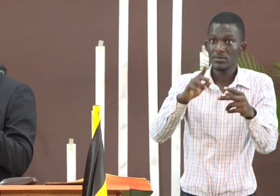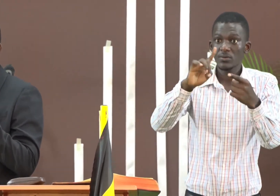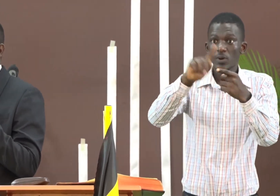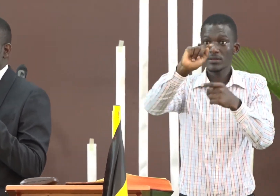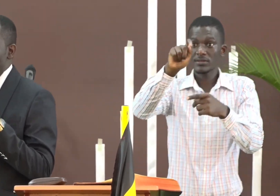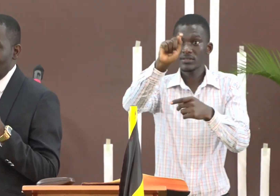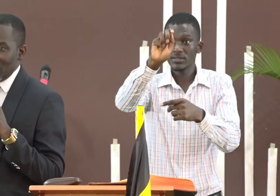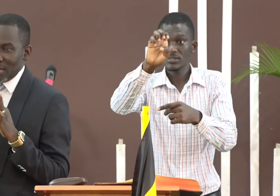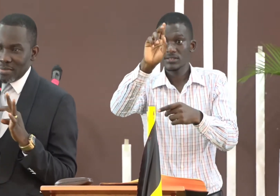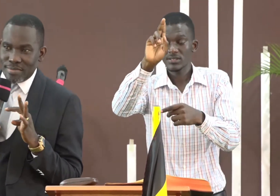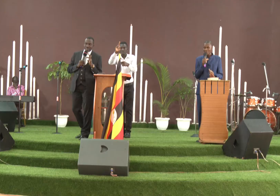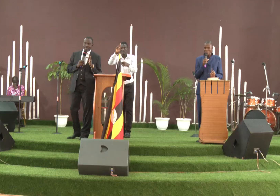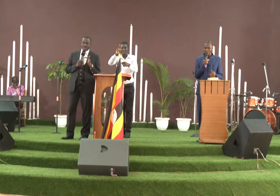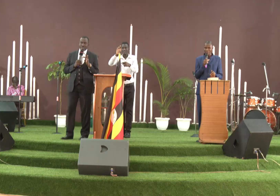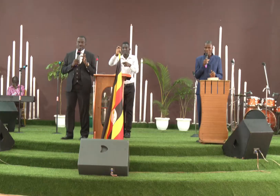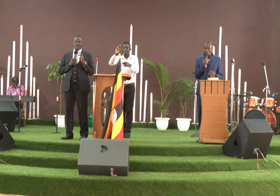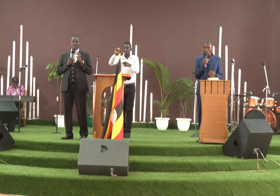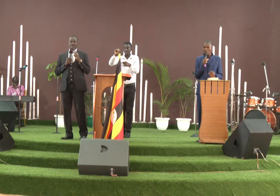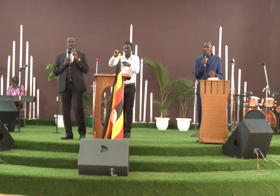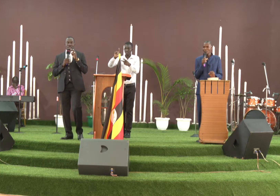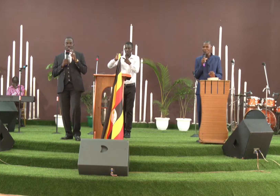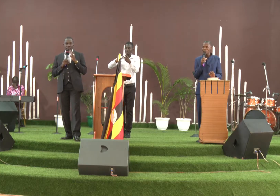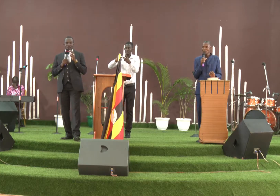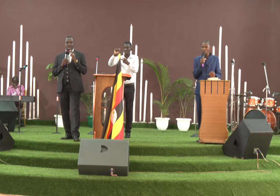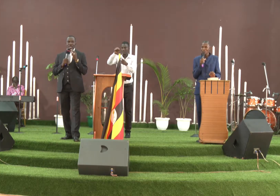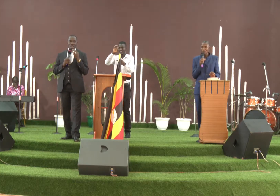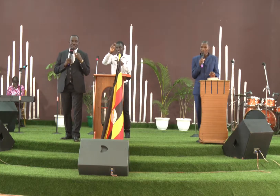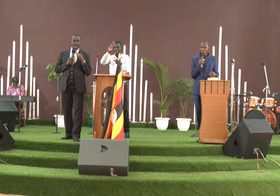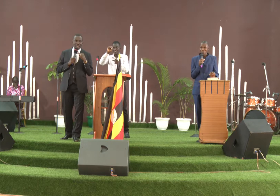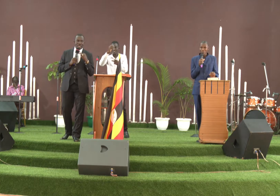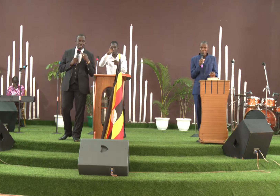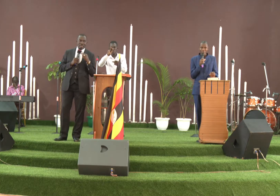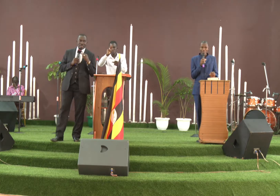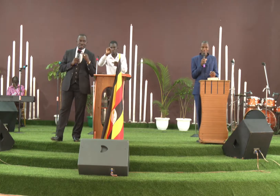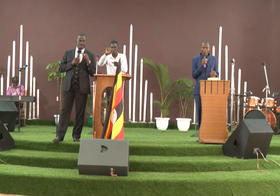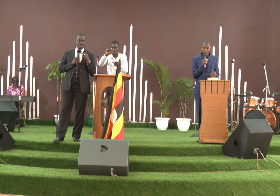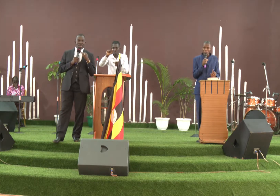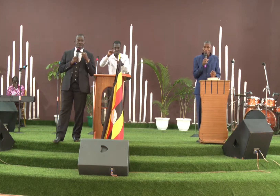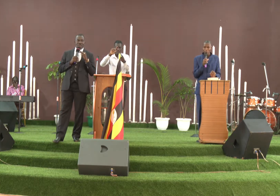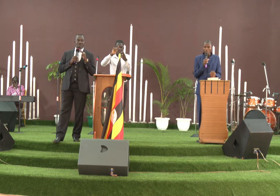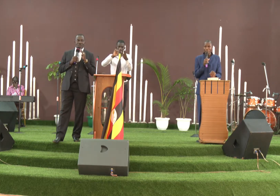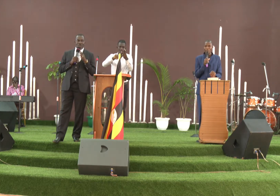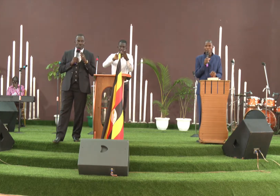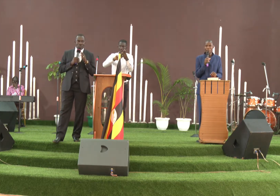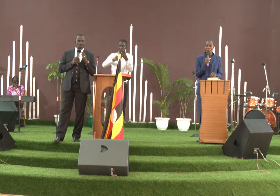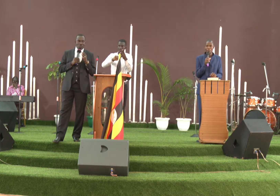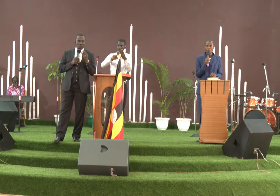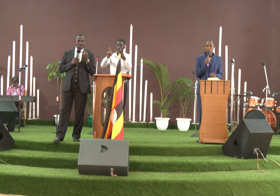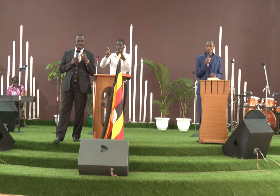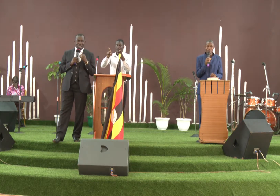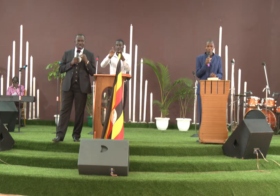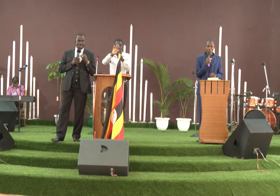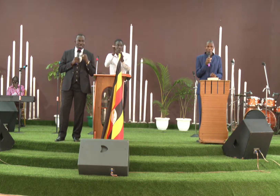Stephen Liang. Stephen is my name. Senfuma Liang. Senfuma is also my name.